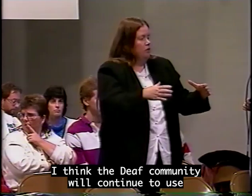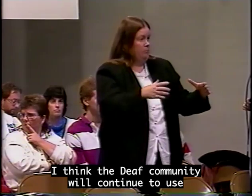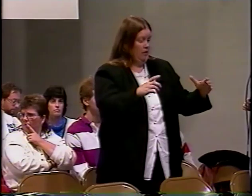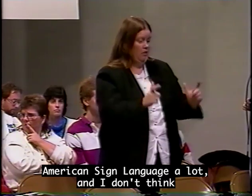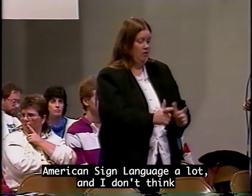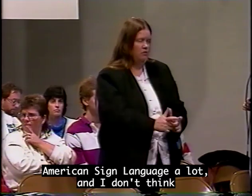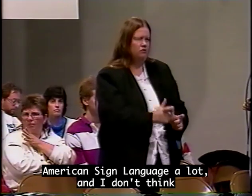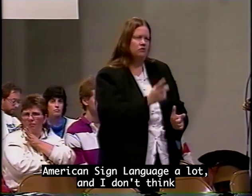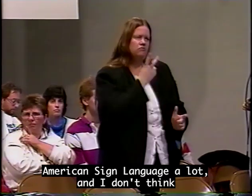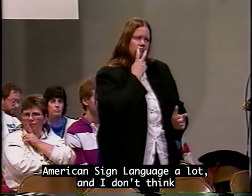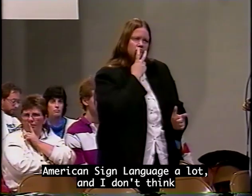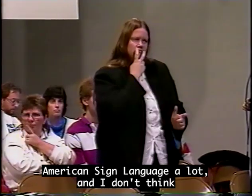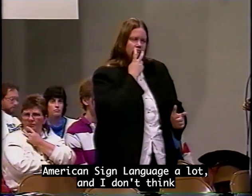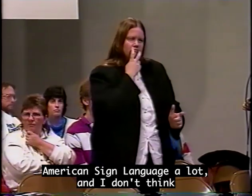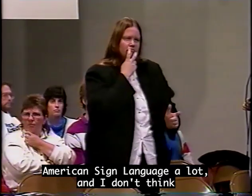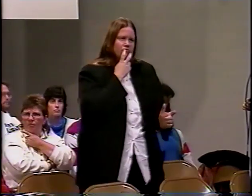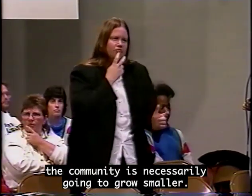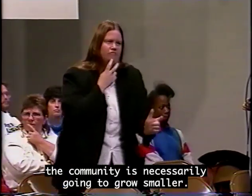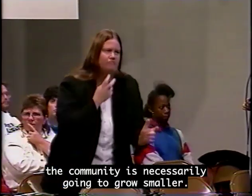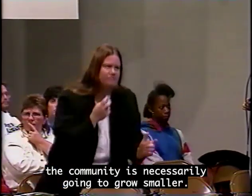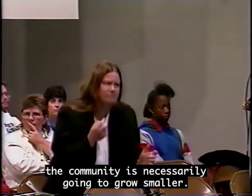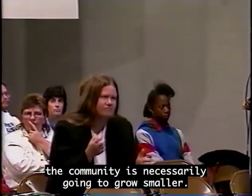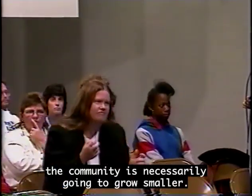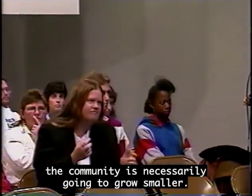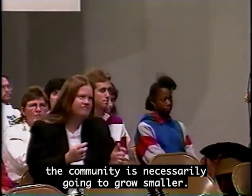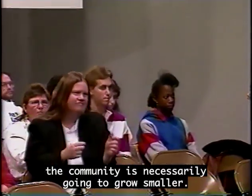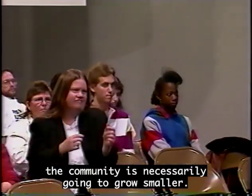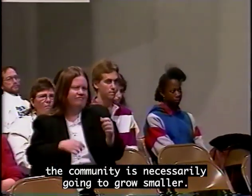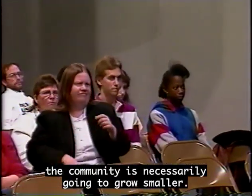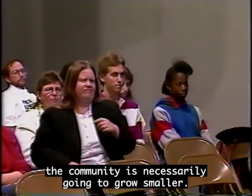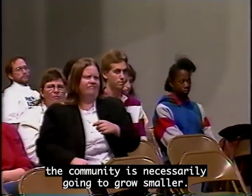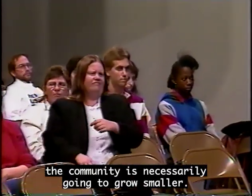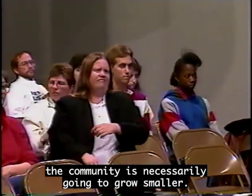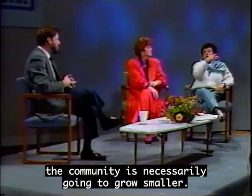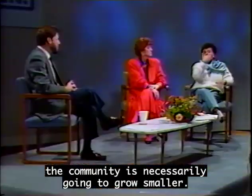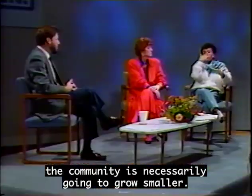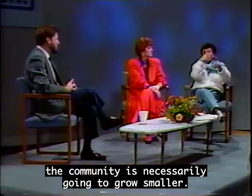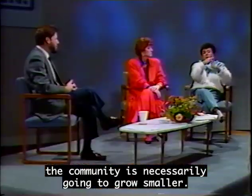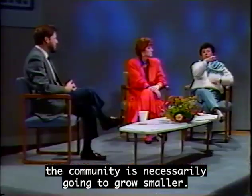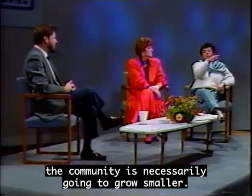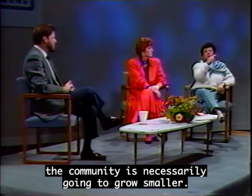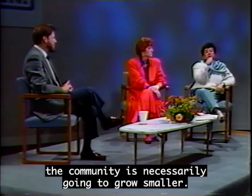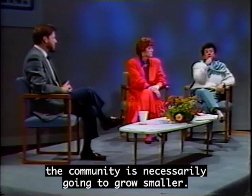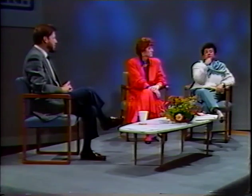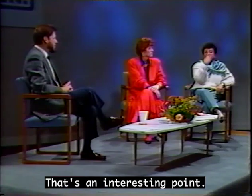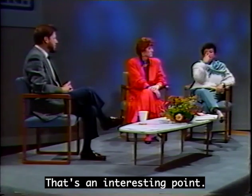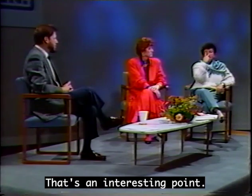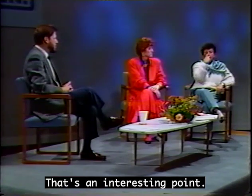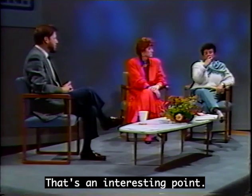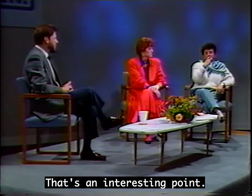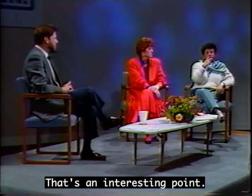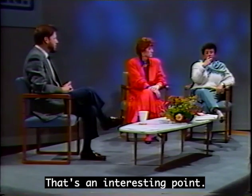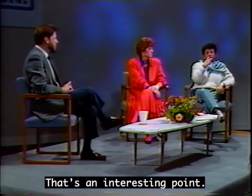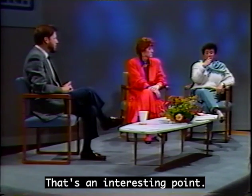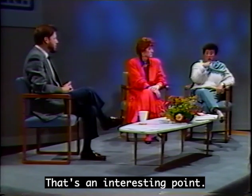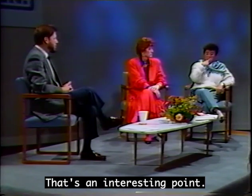continue to use American Sign Language a lot, and I don't think the community is necessarily going to grow smaller. That's an interesting